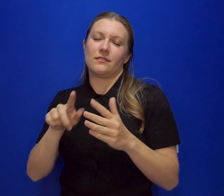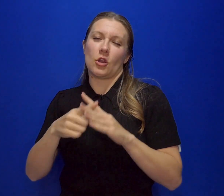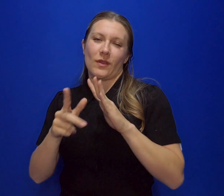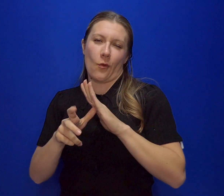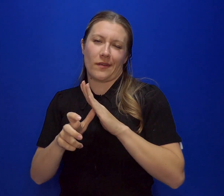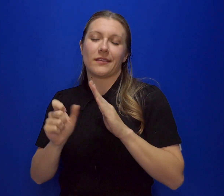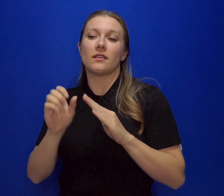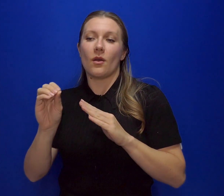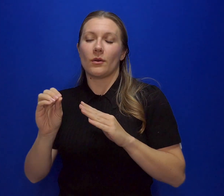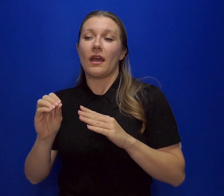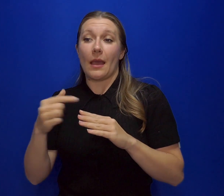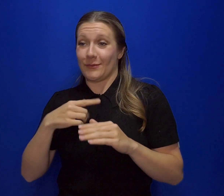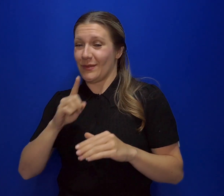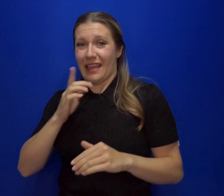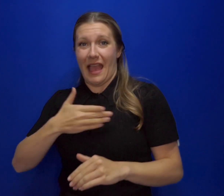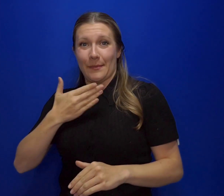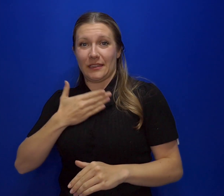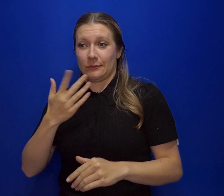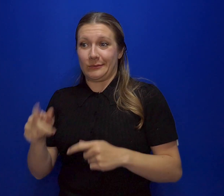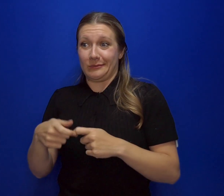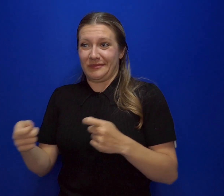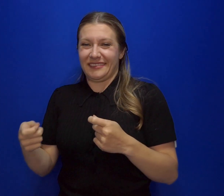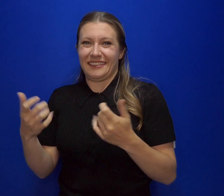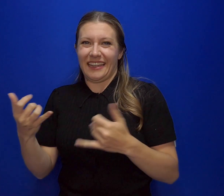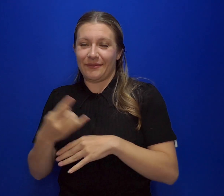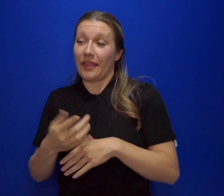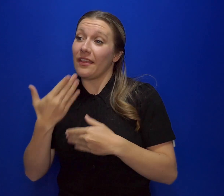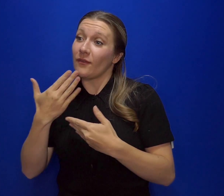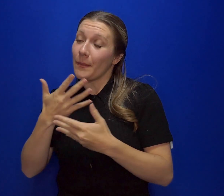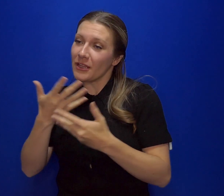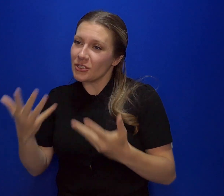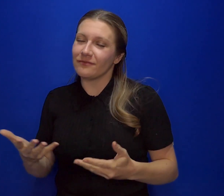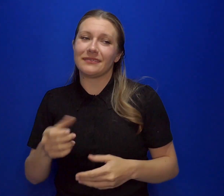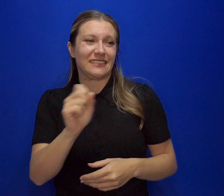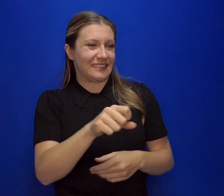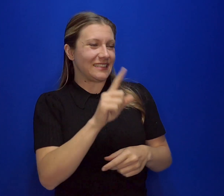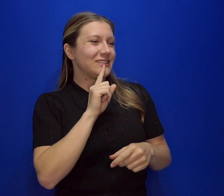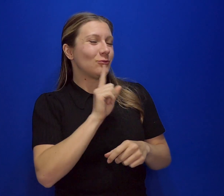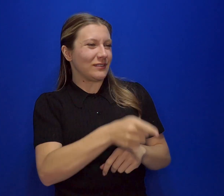So I'm very happy with what we got accomplished today. Thank you very much. Cool. Yeah, absolutely.